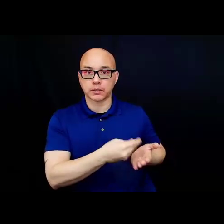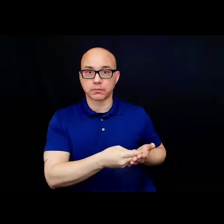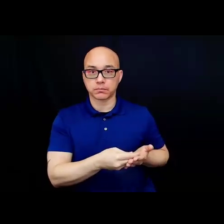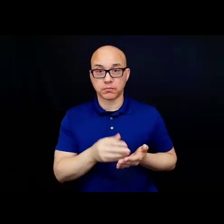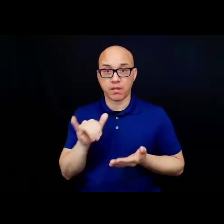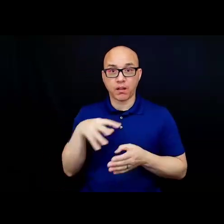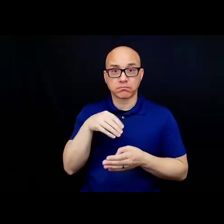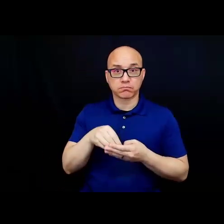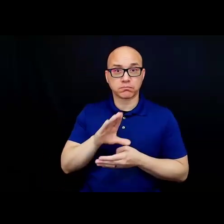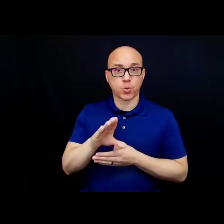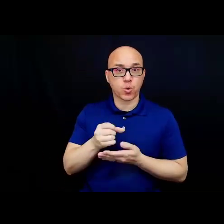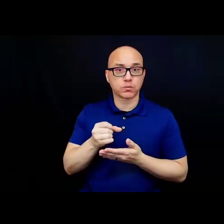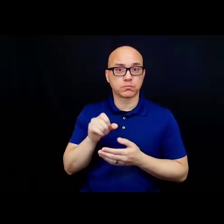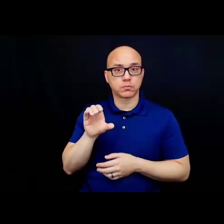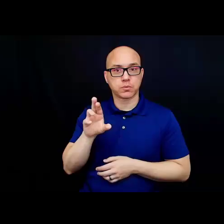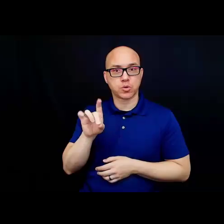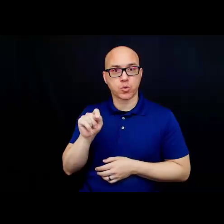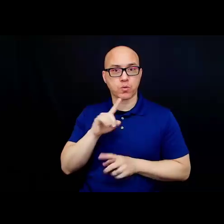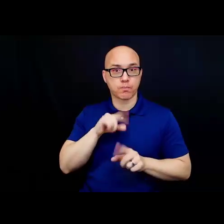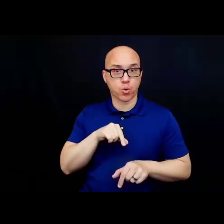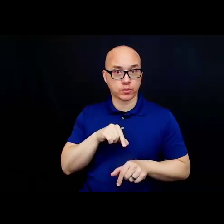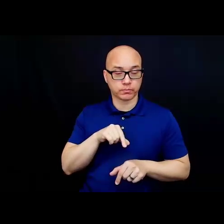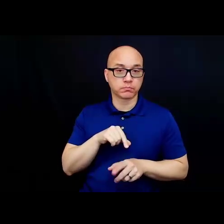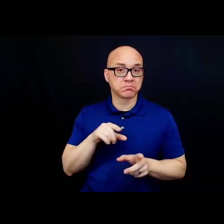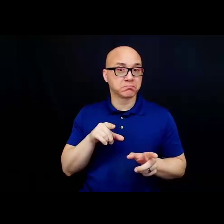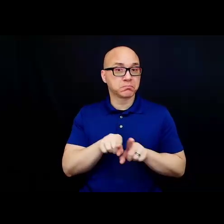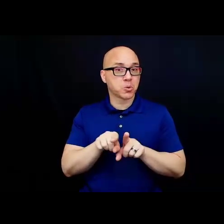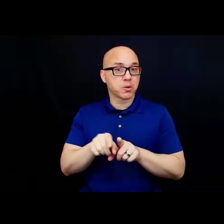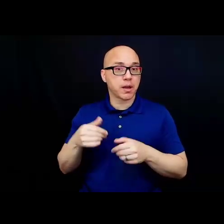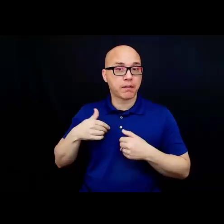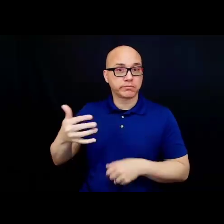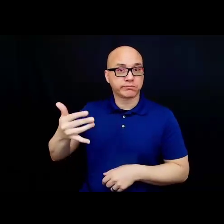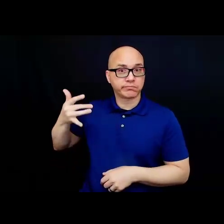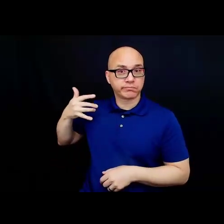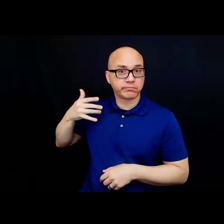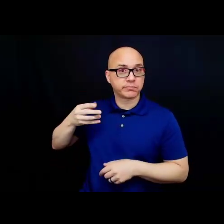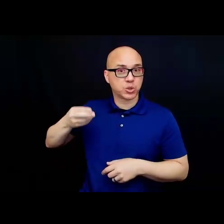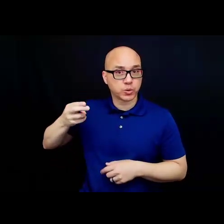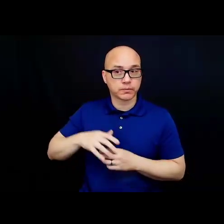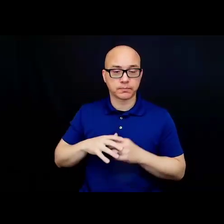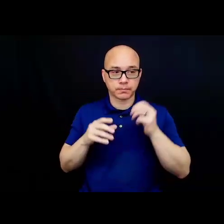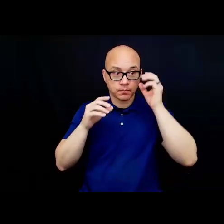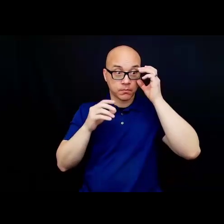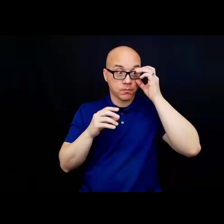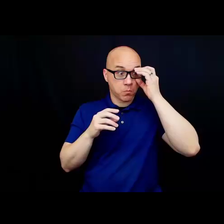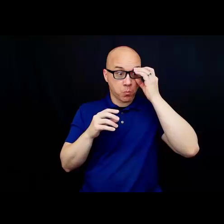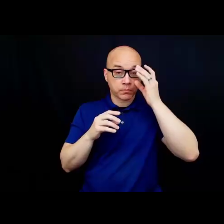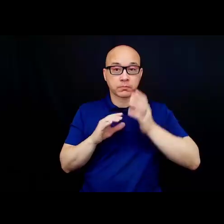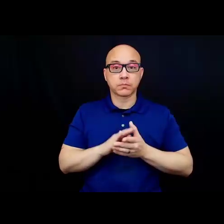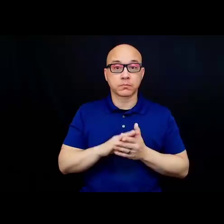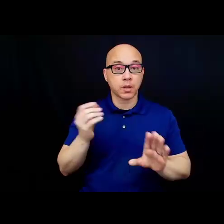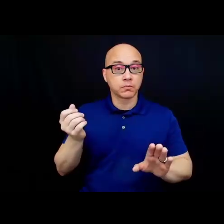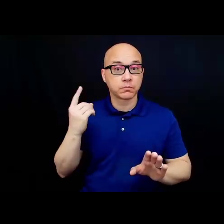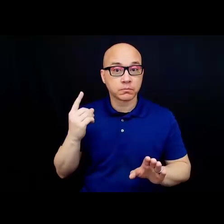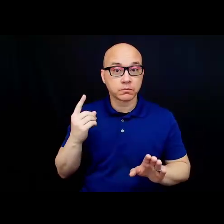credit report, including your past history. Now, you have to understand, when banks look at your